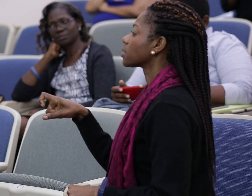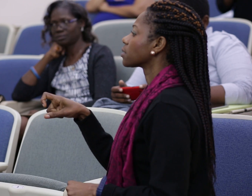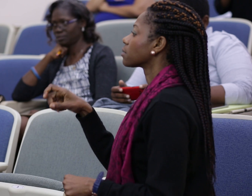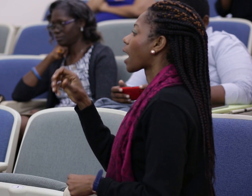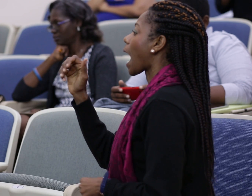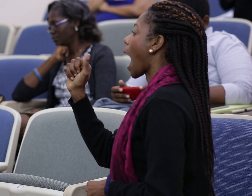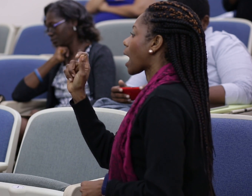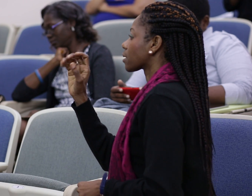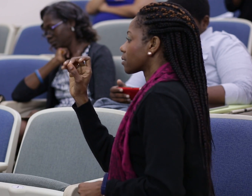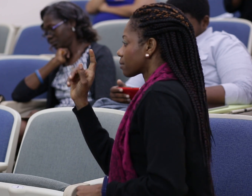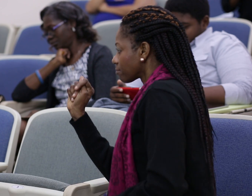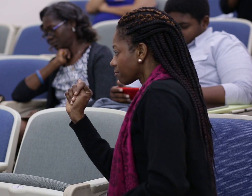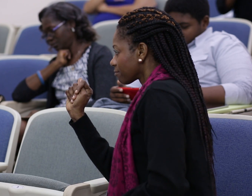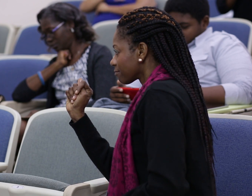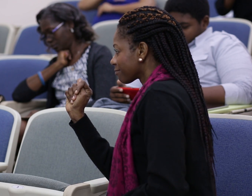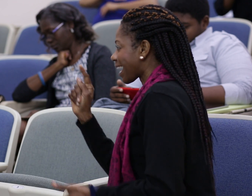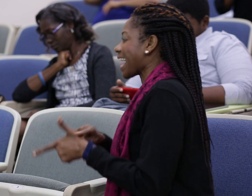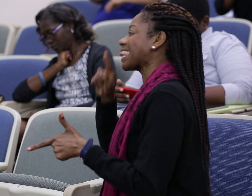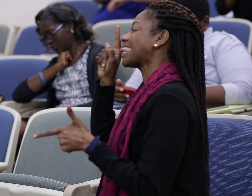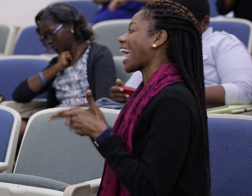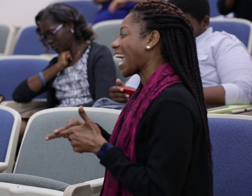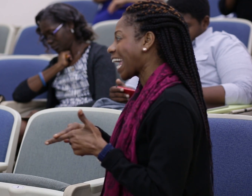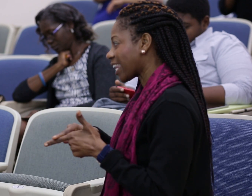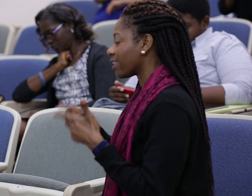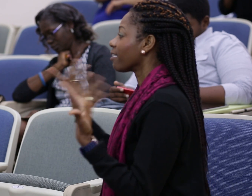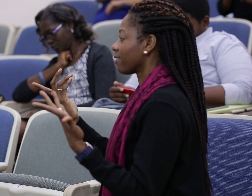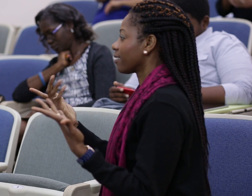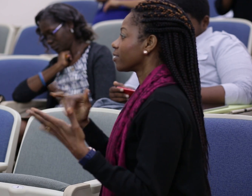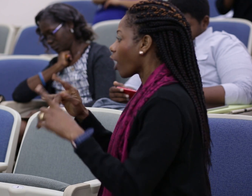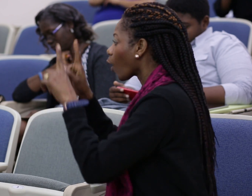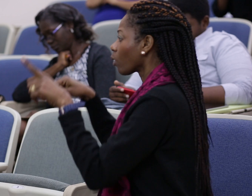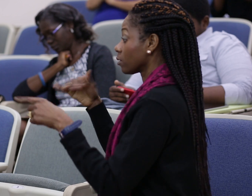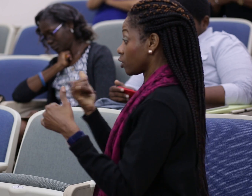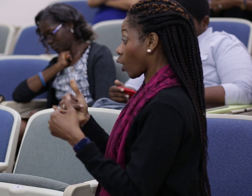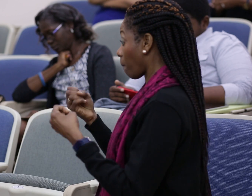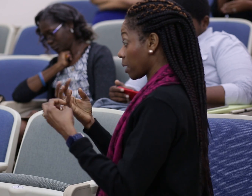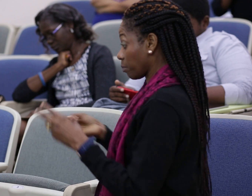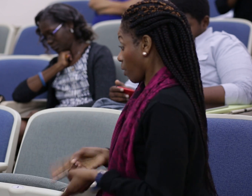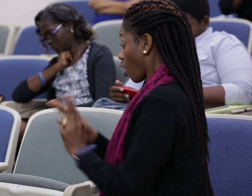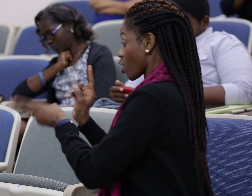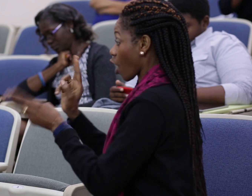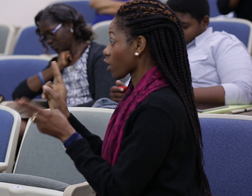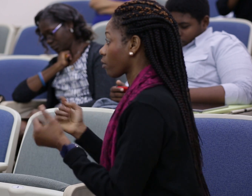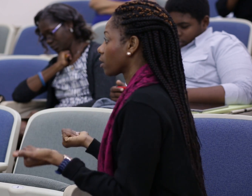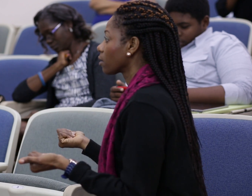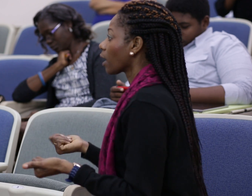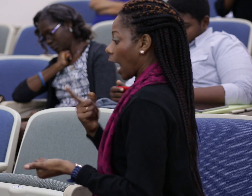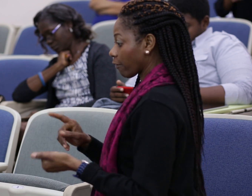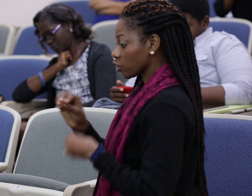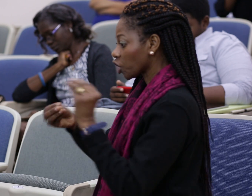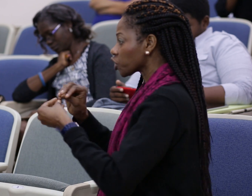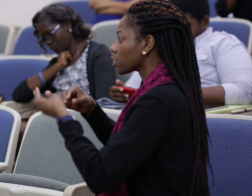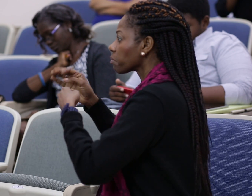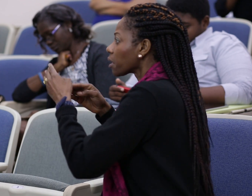everybody, ECA, Chamber of Commerce, everybody jump up and now running seminars on OSHA to become compliant. So similarly